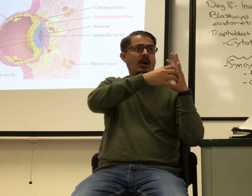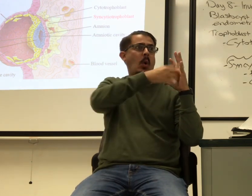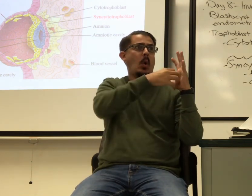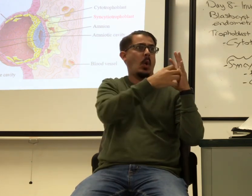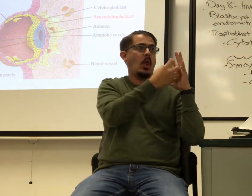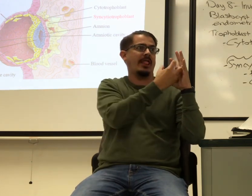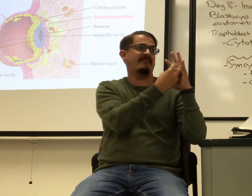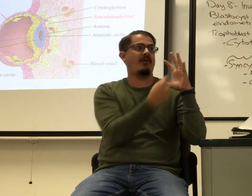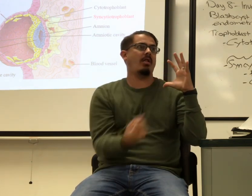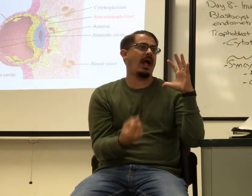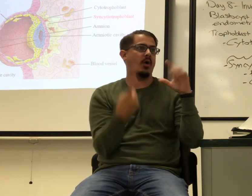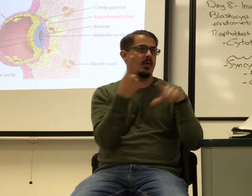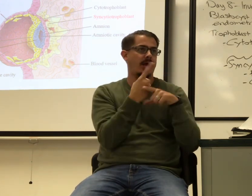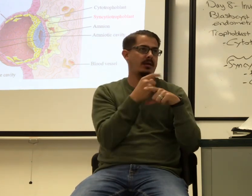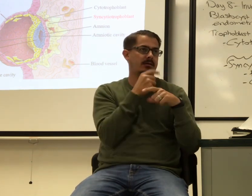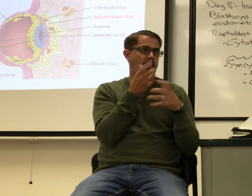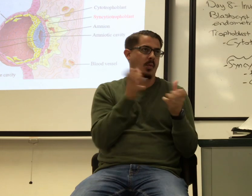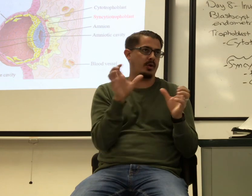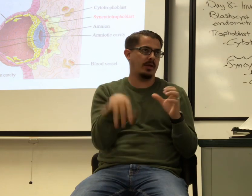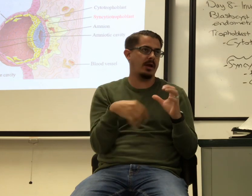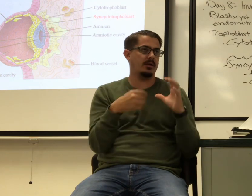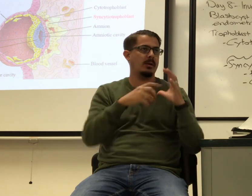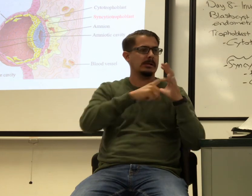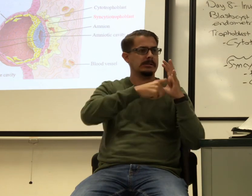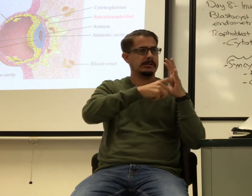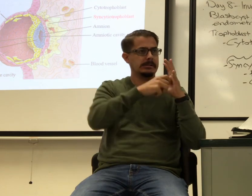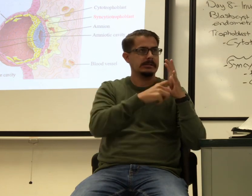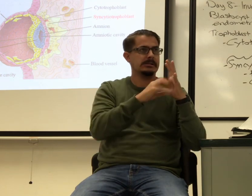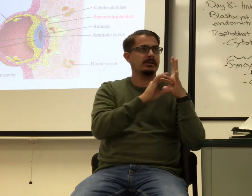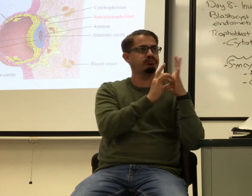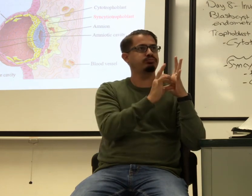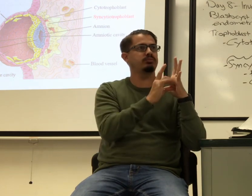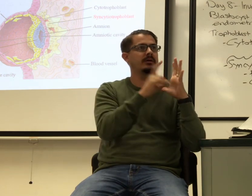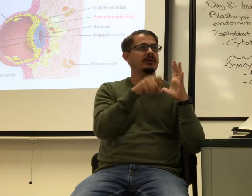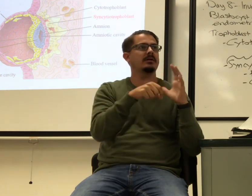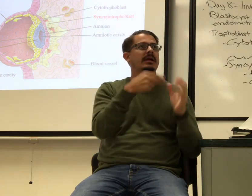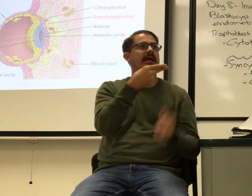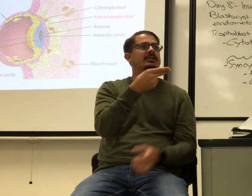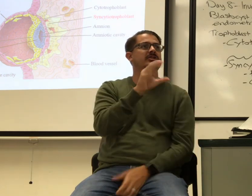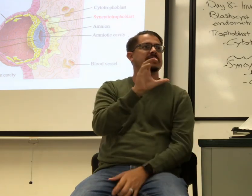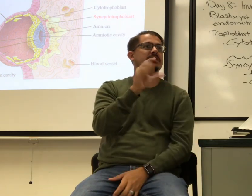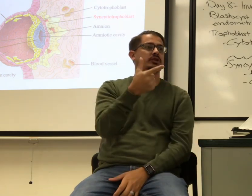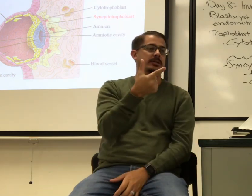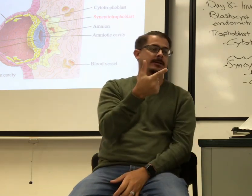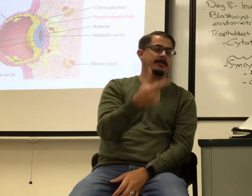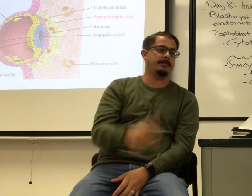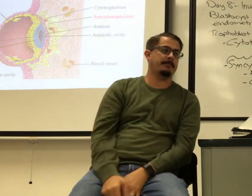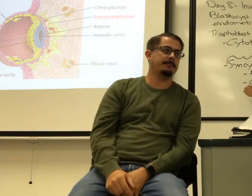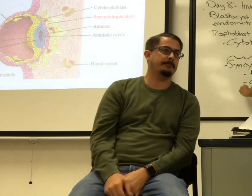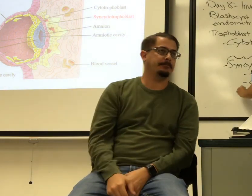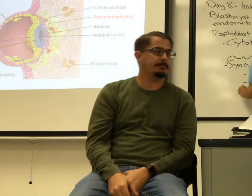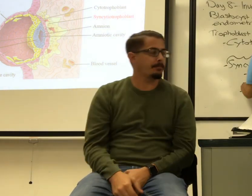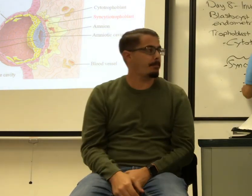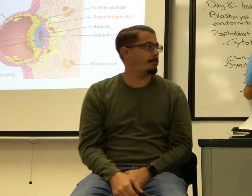out. Right? You don't want to do that. So a lot of cadherins. You see HCG.